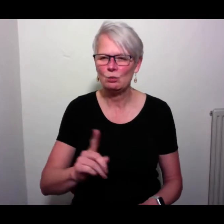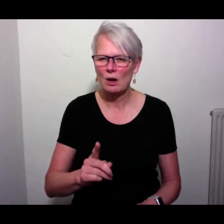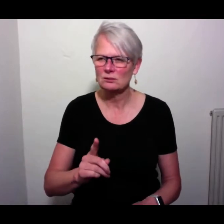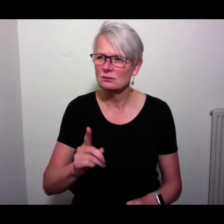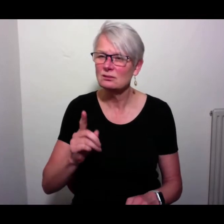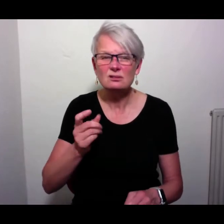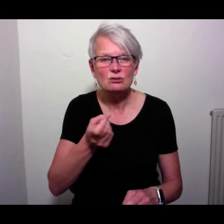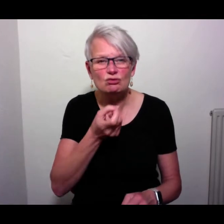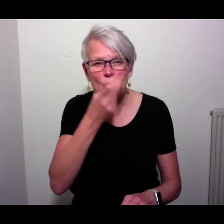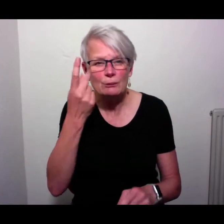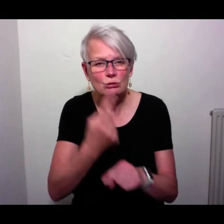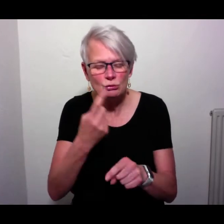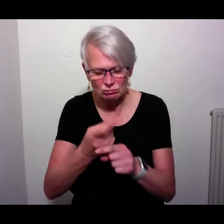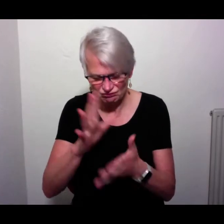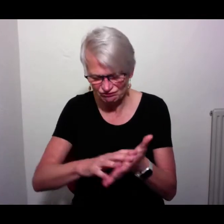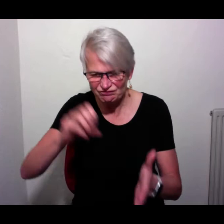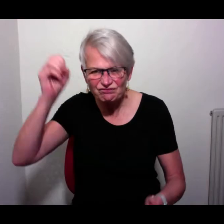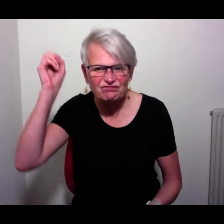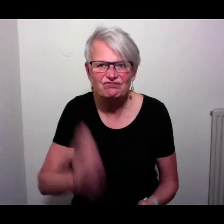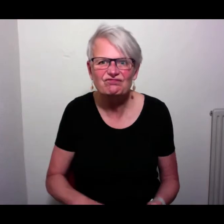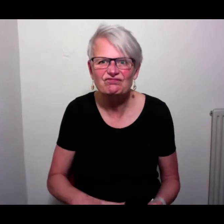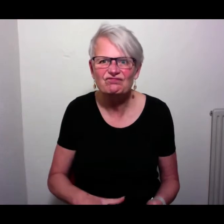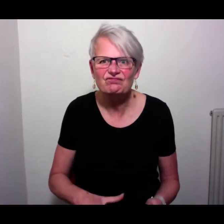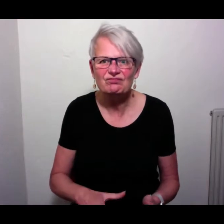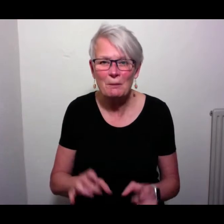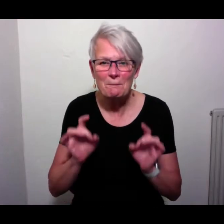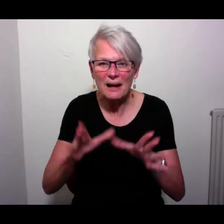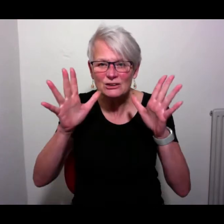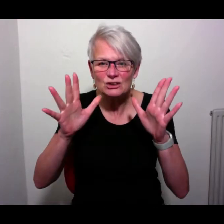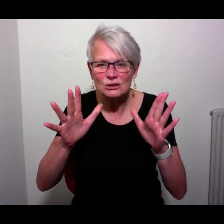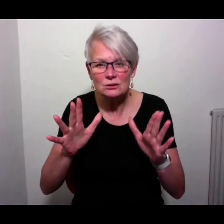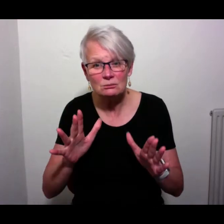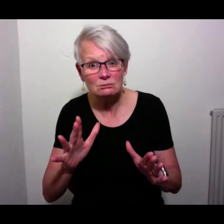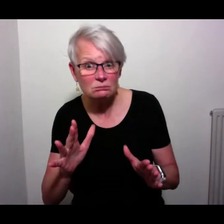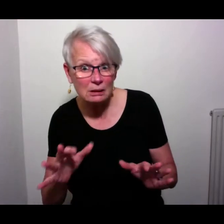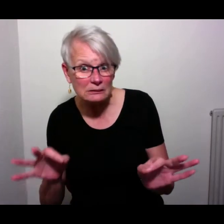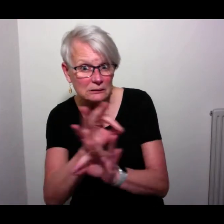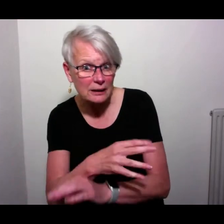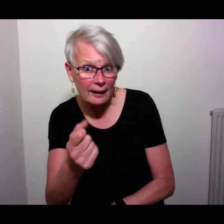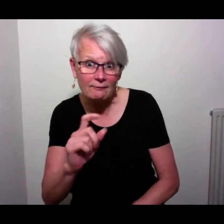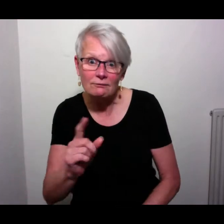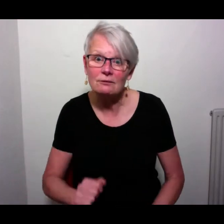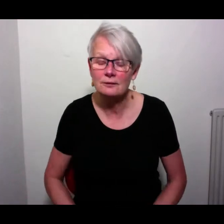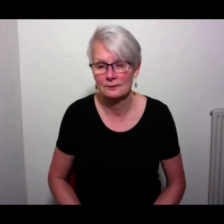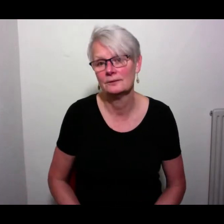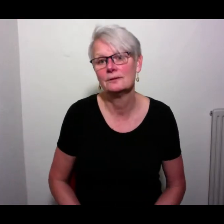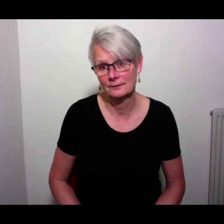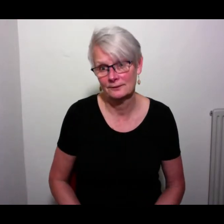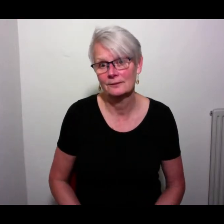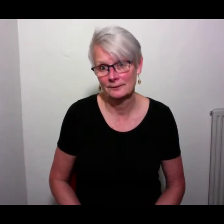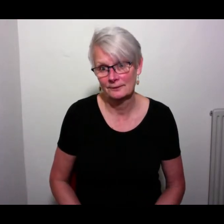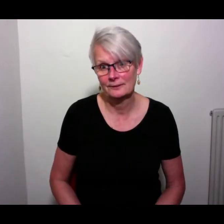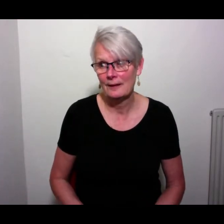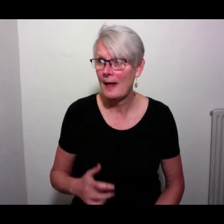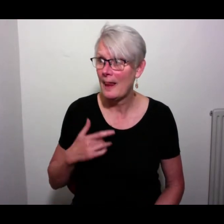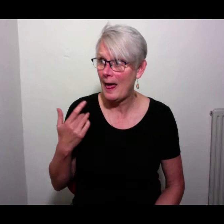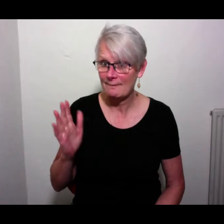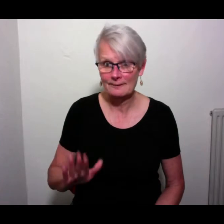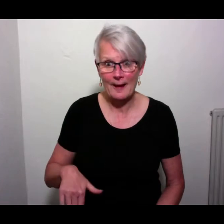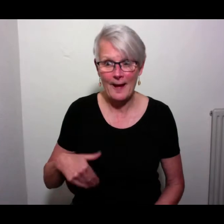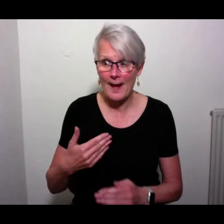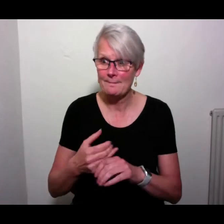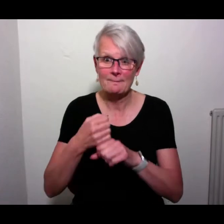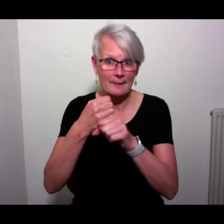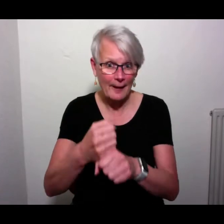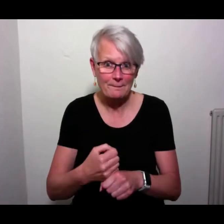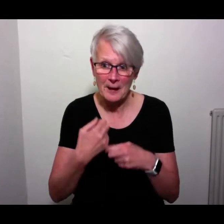guff puffer to get rid of it all. But instead of the magic guff puffer, do you know what there is instead? A